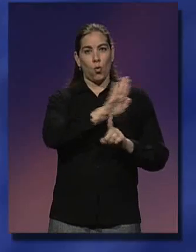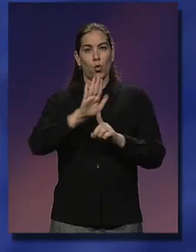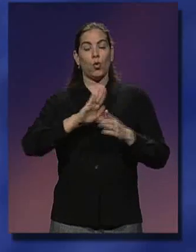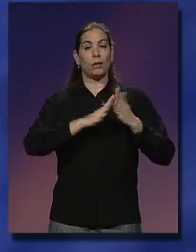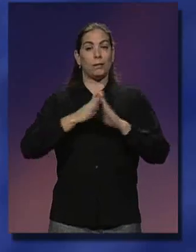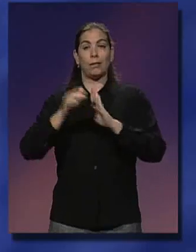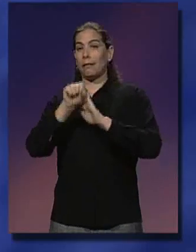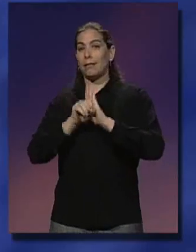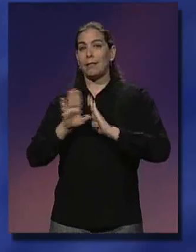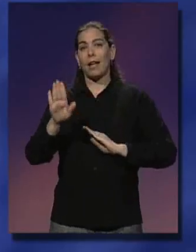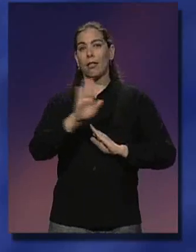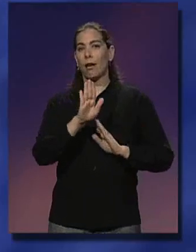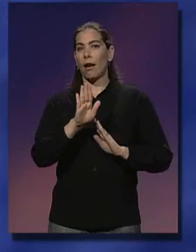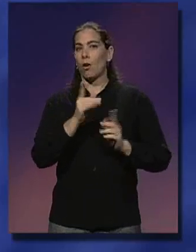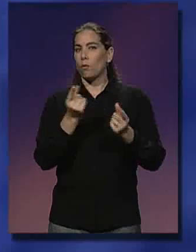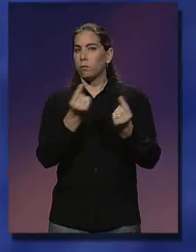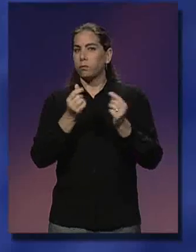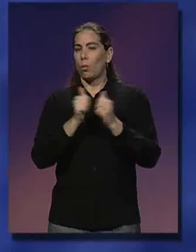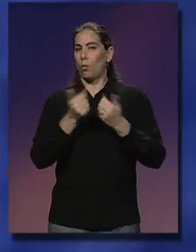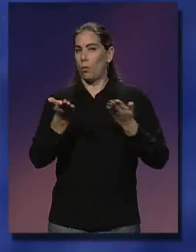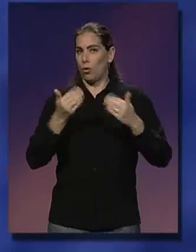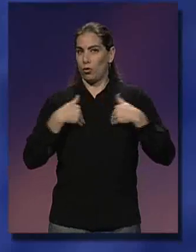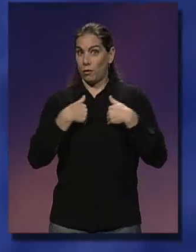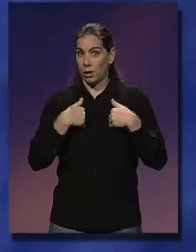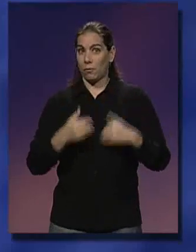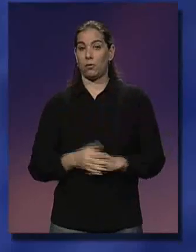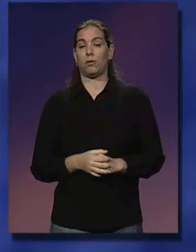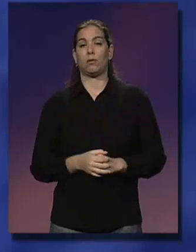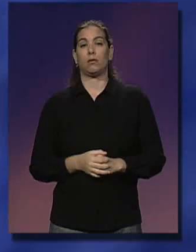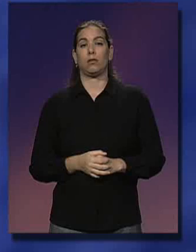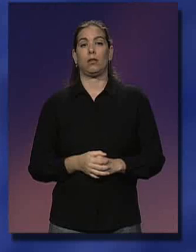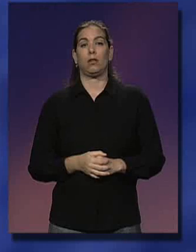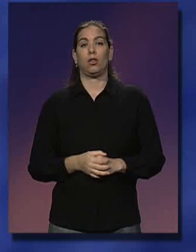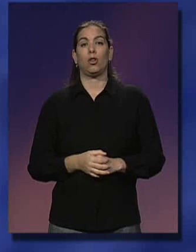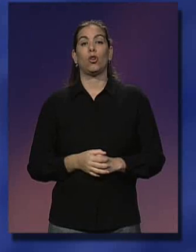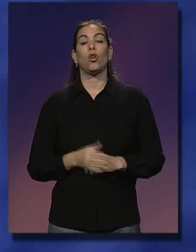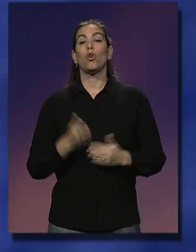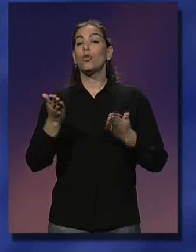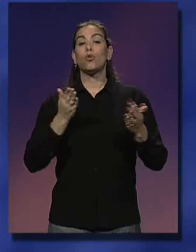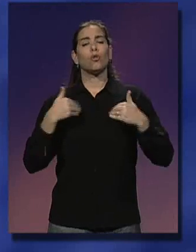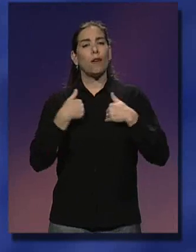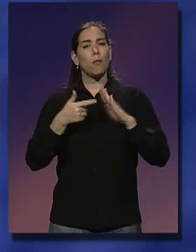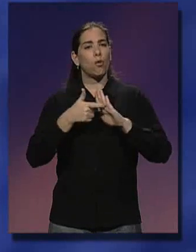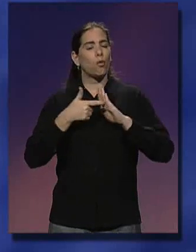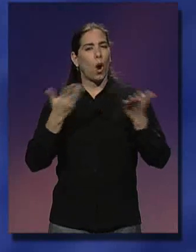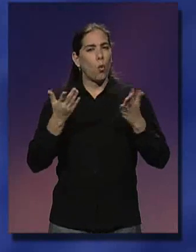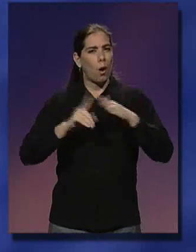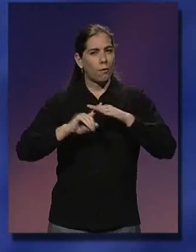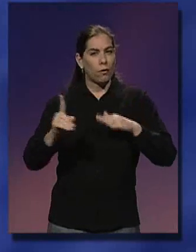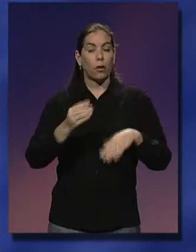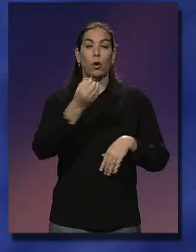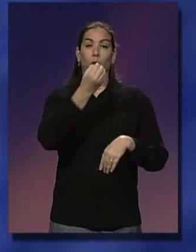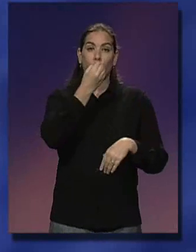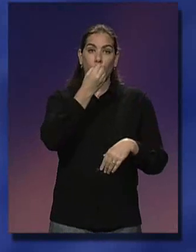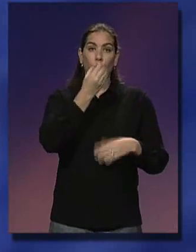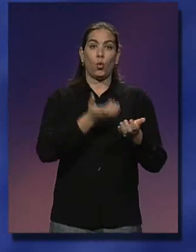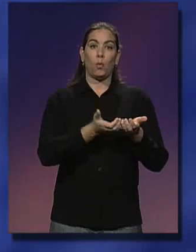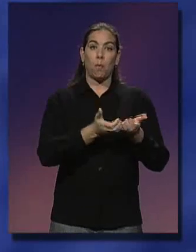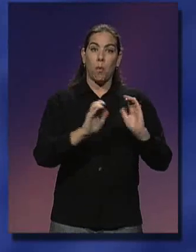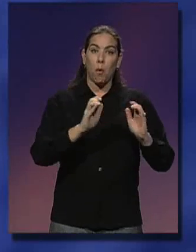service animals? Do you know what you will need to bring with your service animal, such as food and feeding